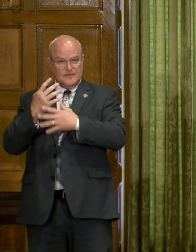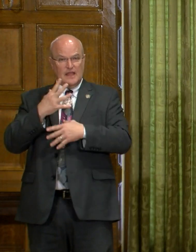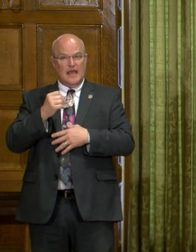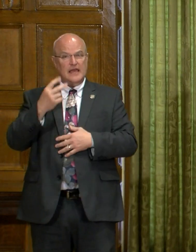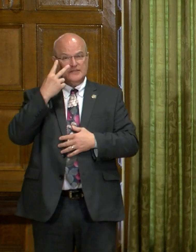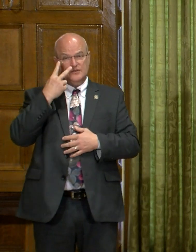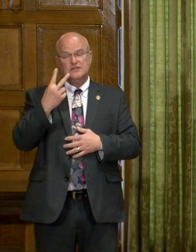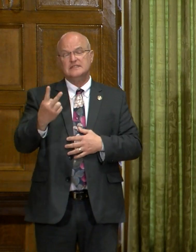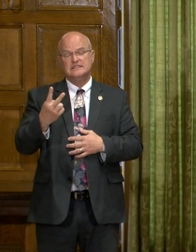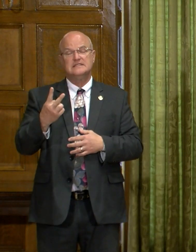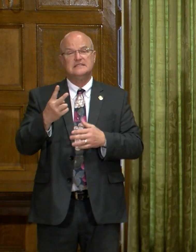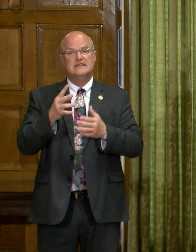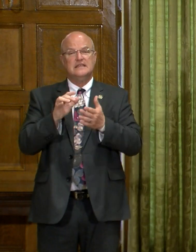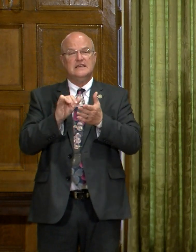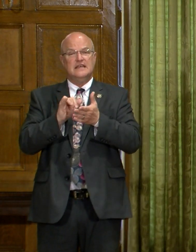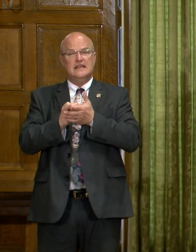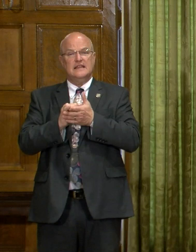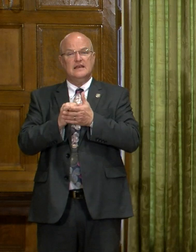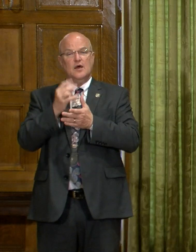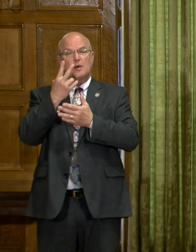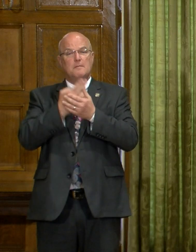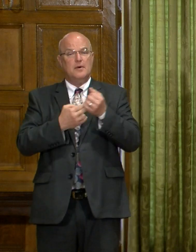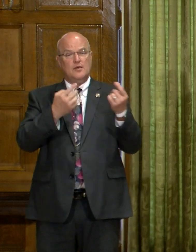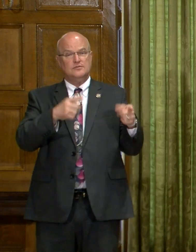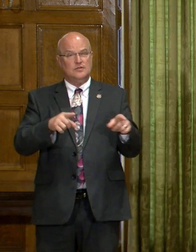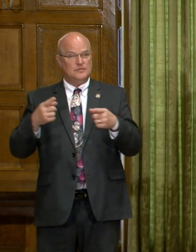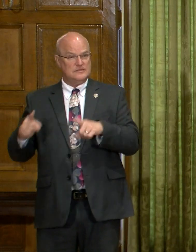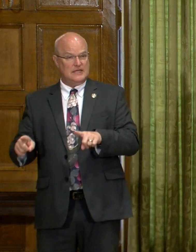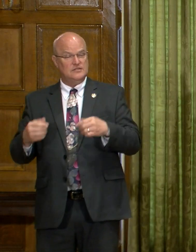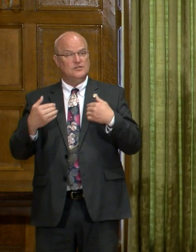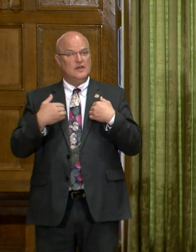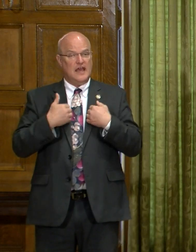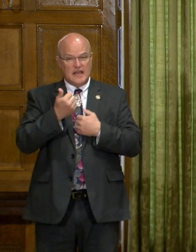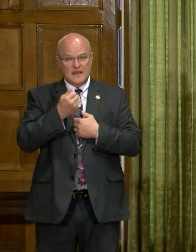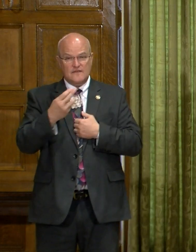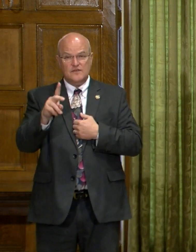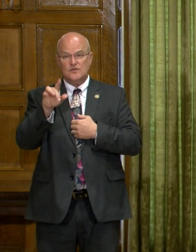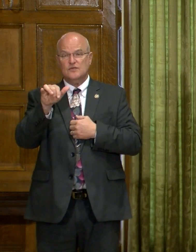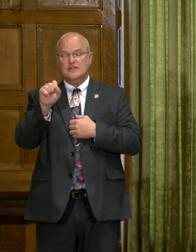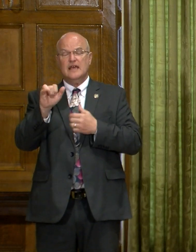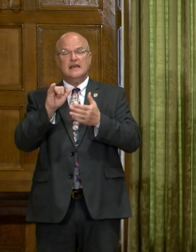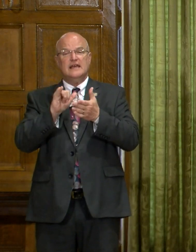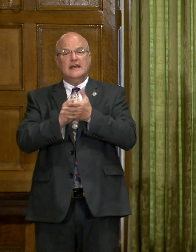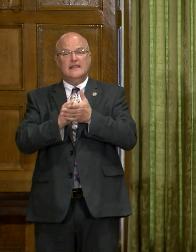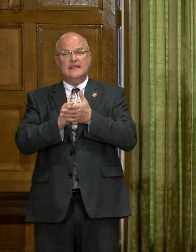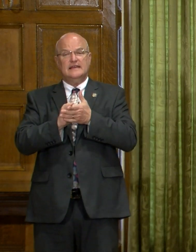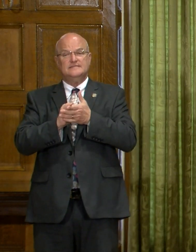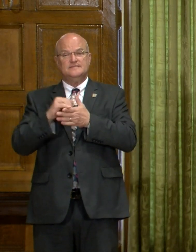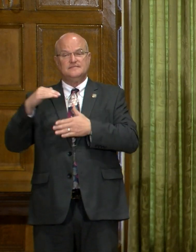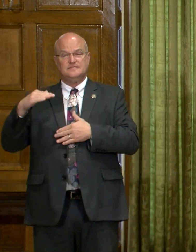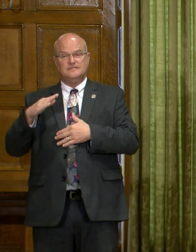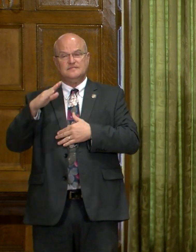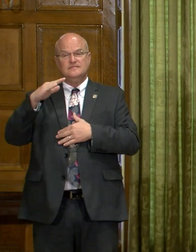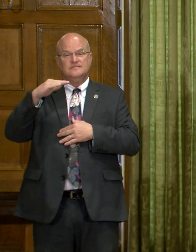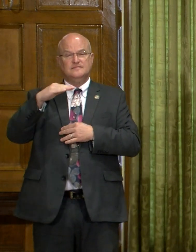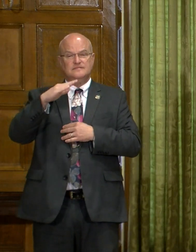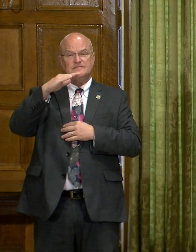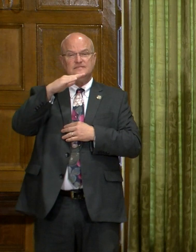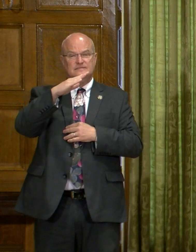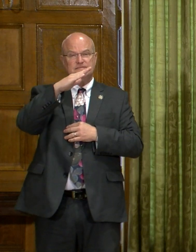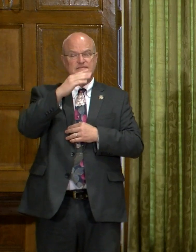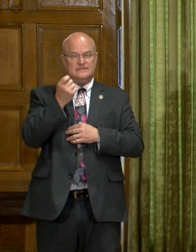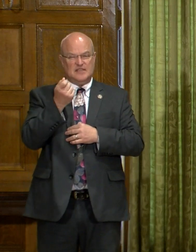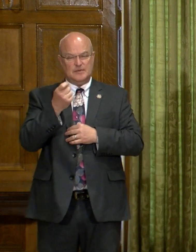And you can see under both circumstances, you've had a couple of days of it tending upwards just a little